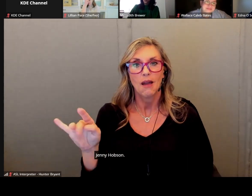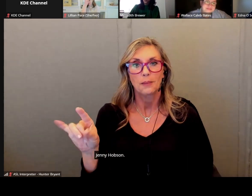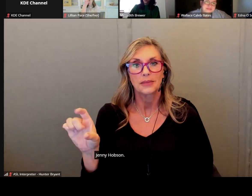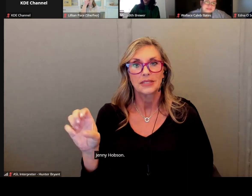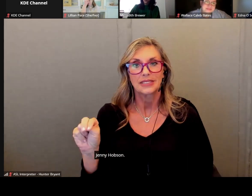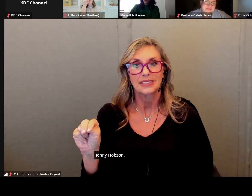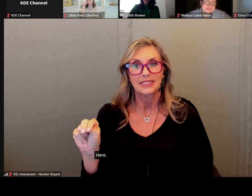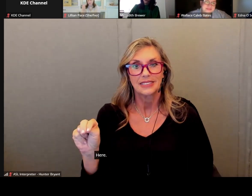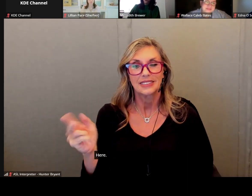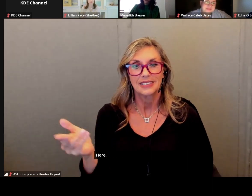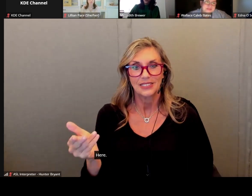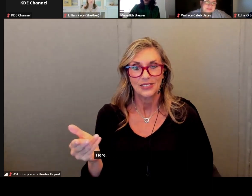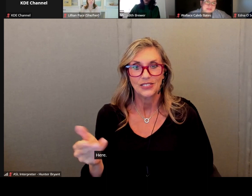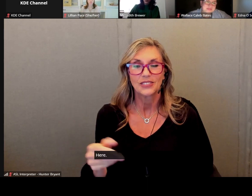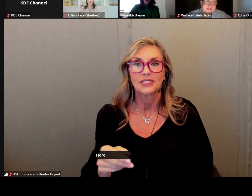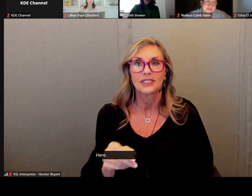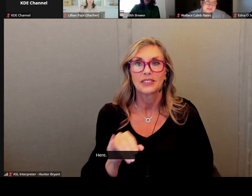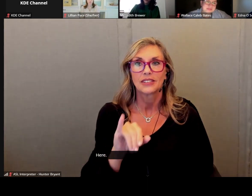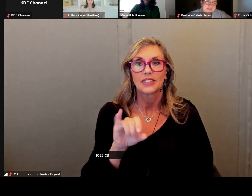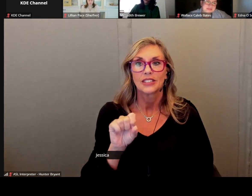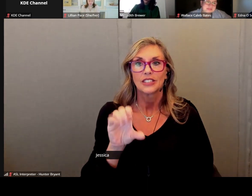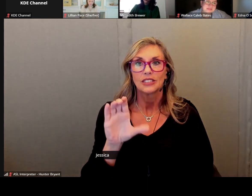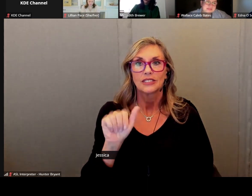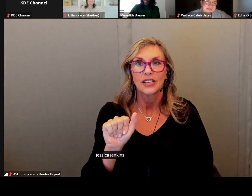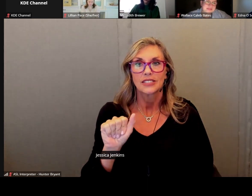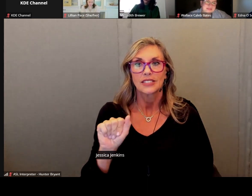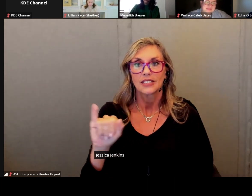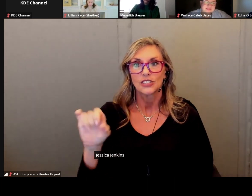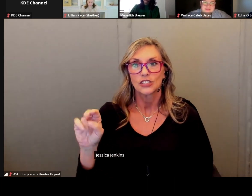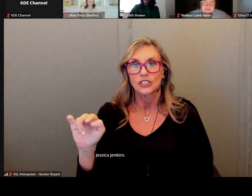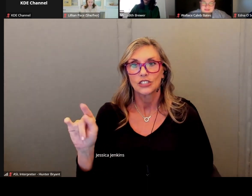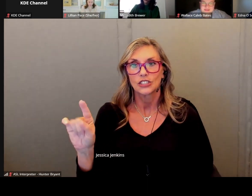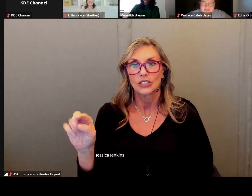Here. Jessica Jenkins.